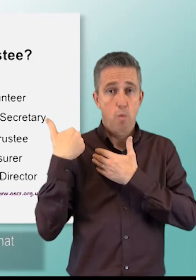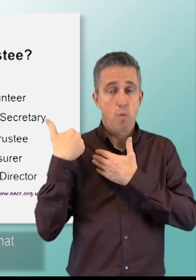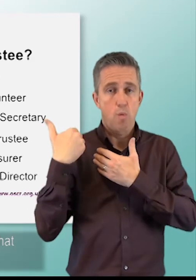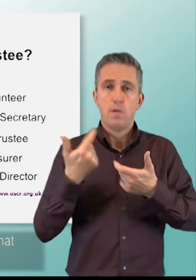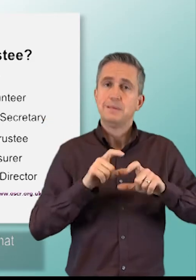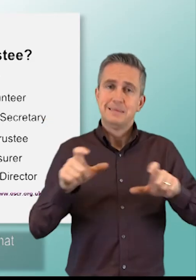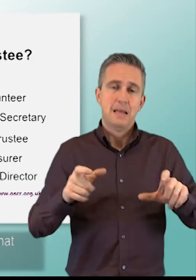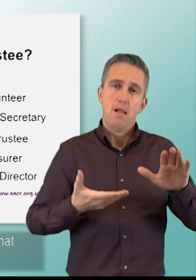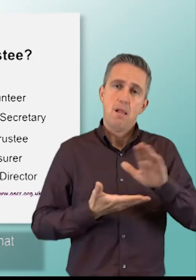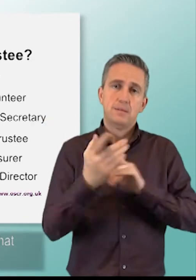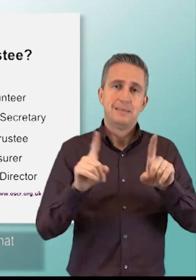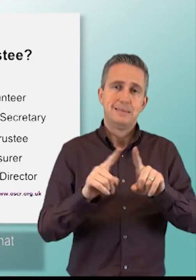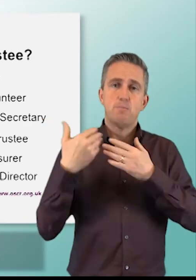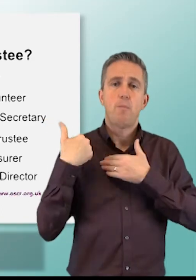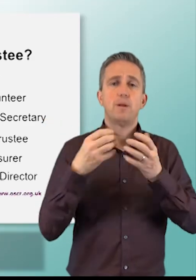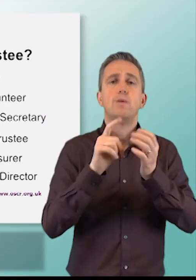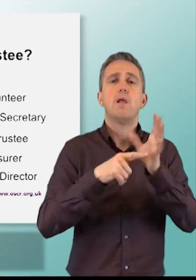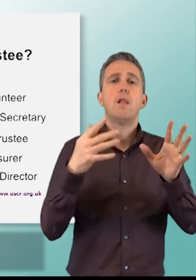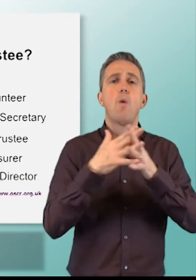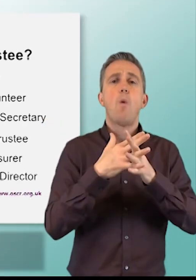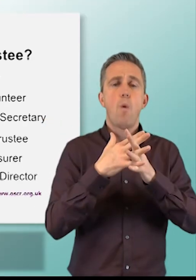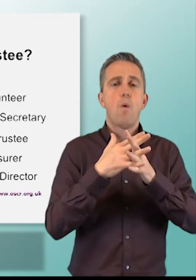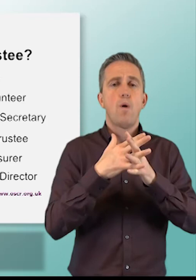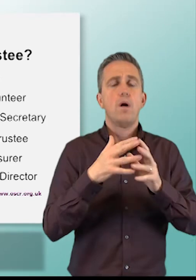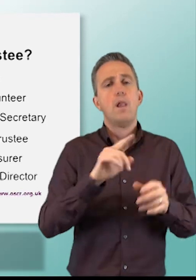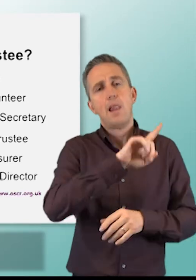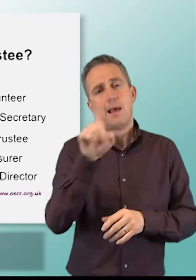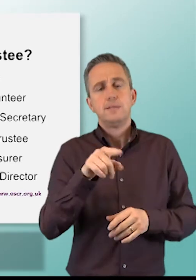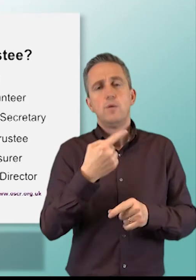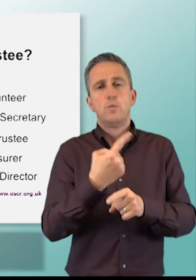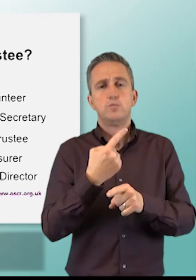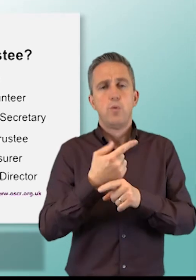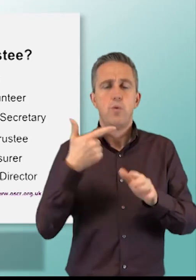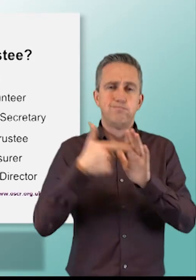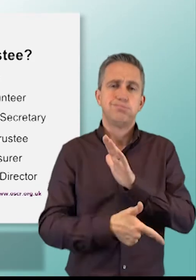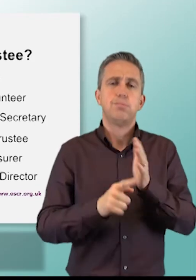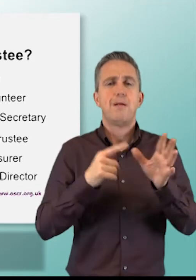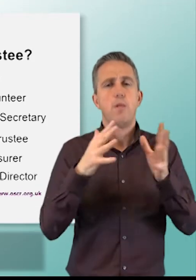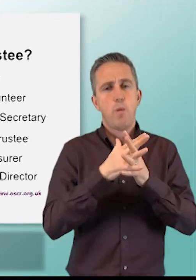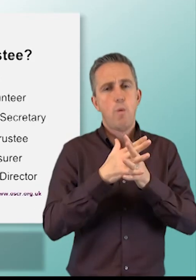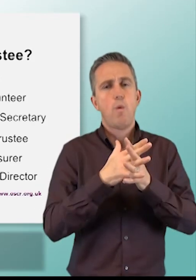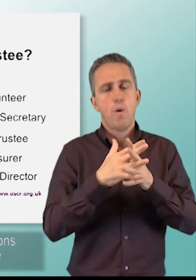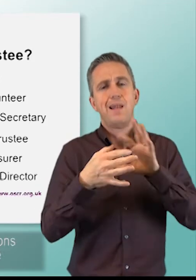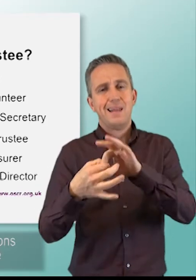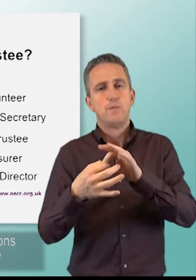same responsibilities in the eyes of the law. And we're going to look at those responsibilities in detail and a little bit later on.